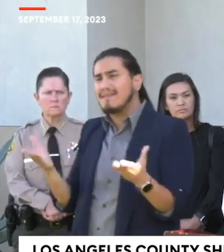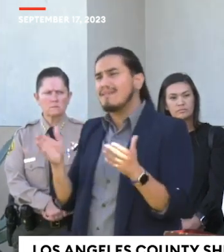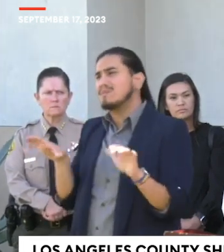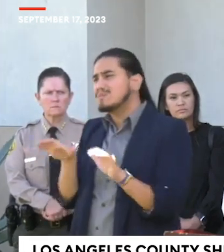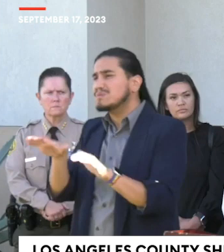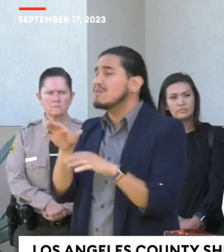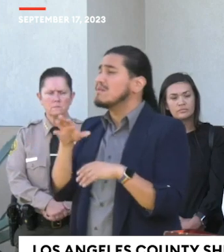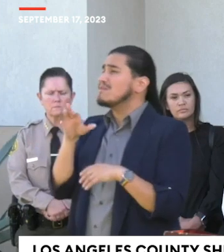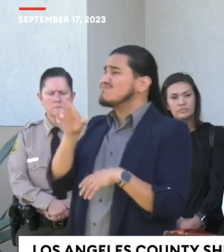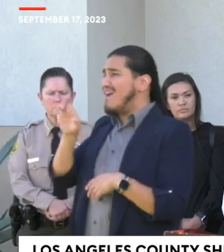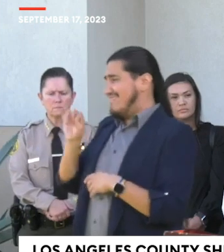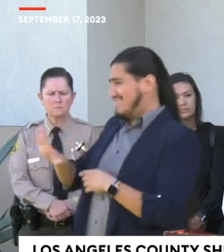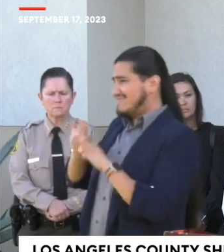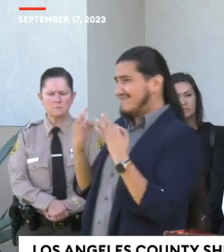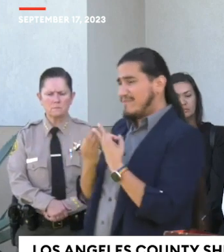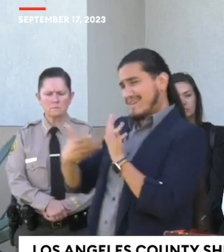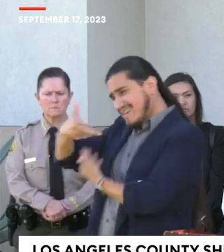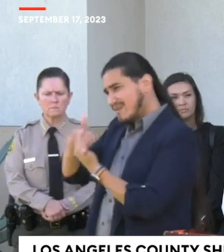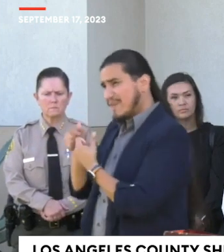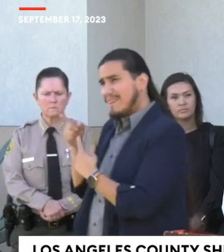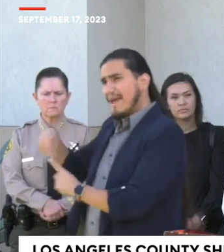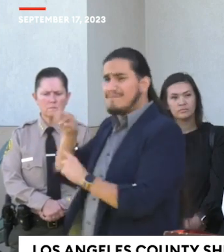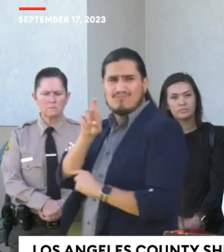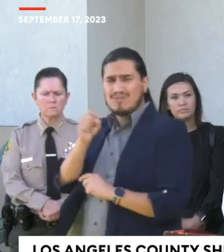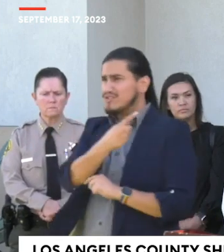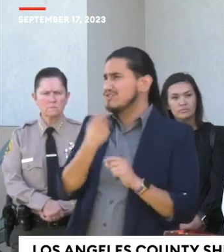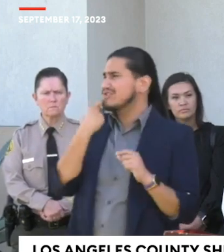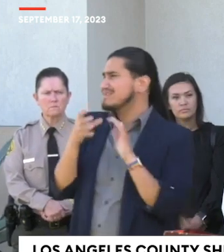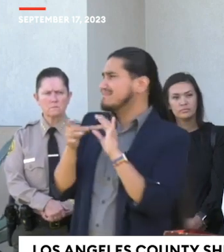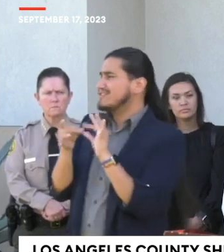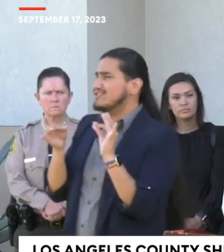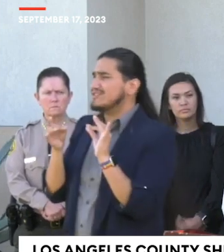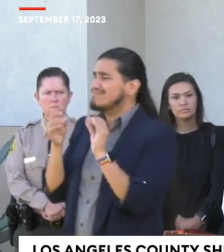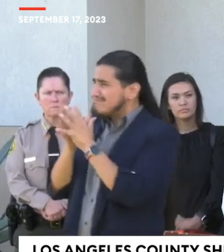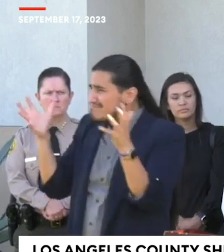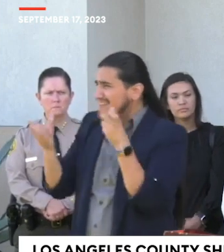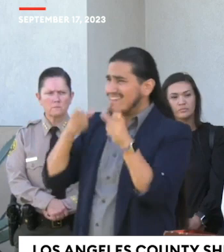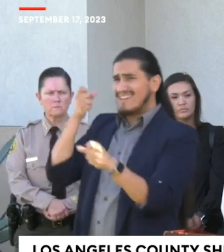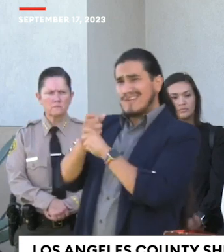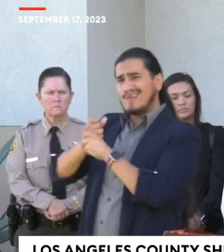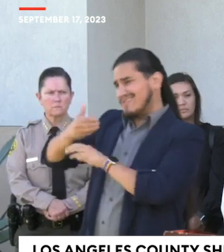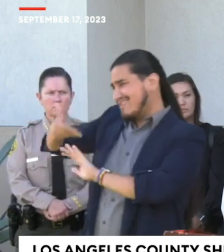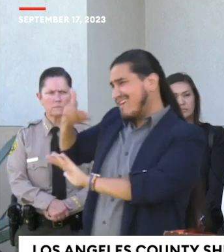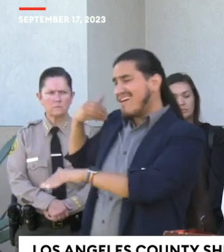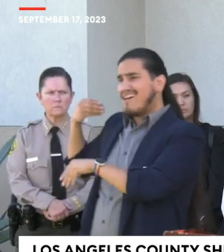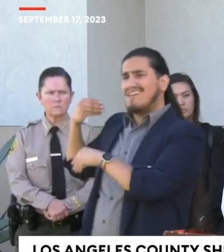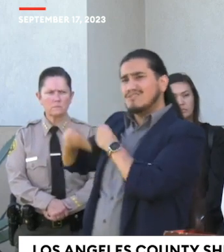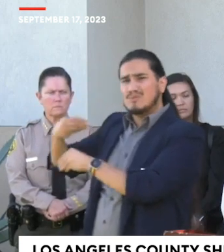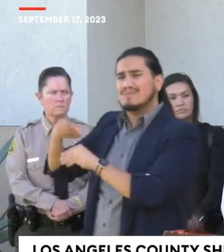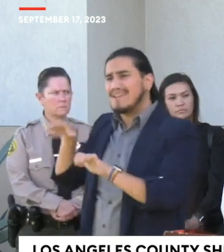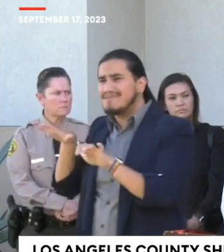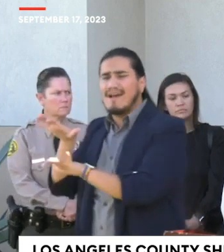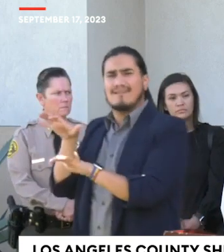Spending time with Ryan's family, Rich just mentioned it, decades of service to the